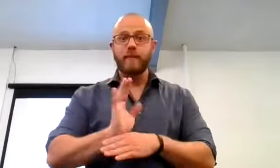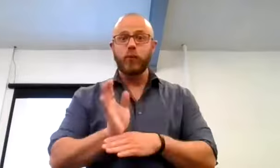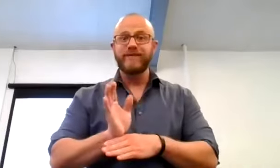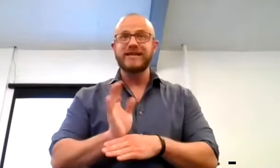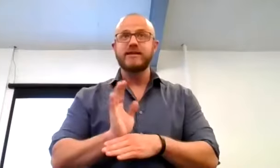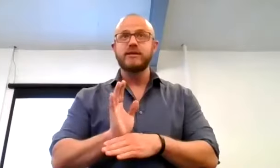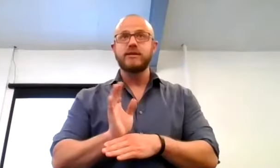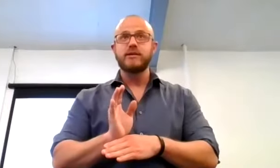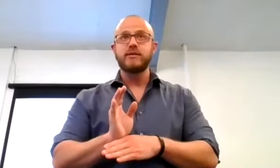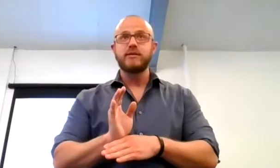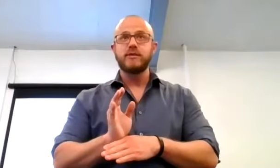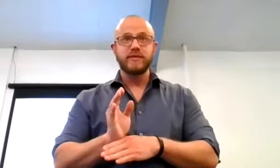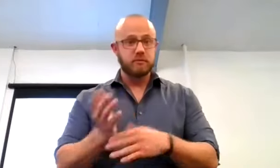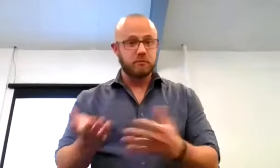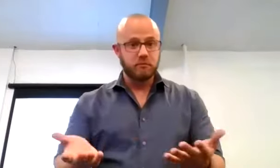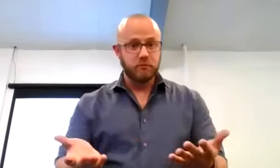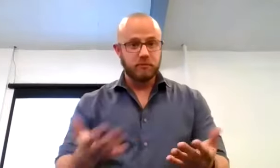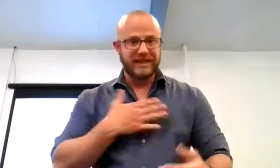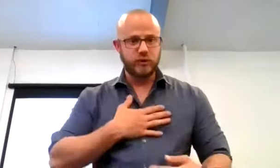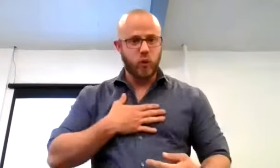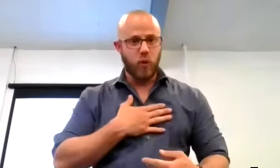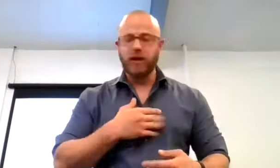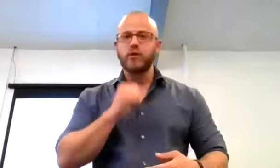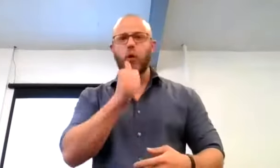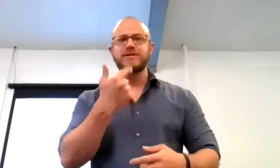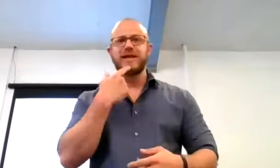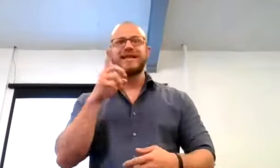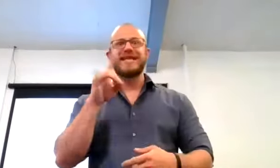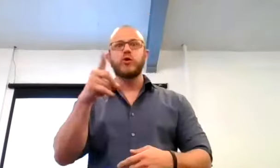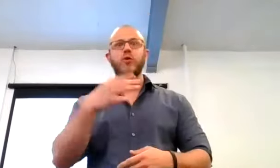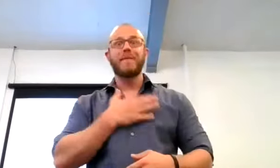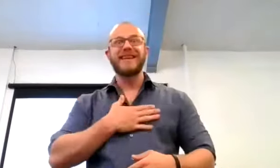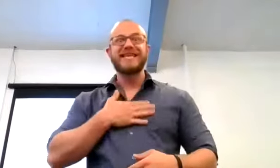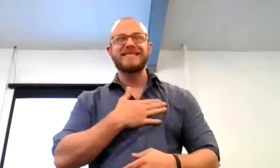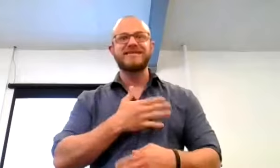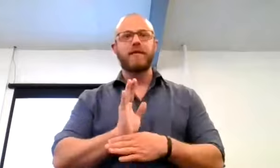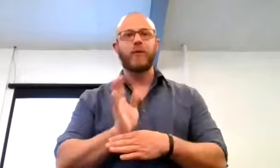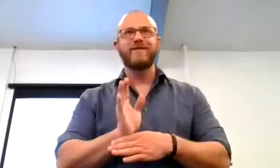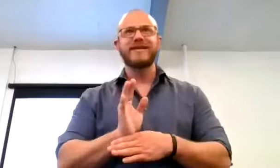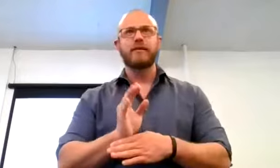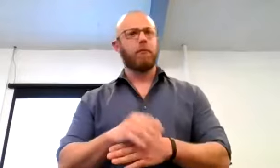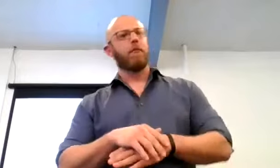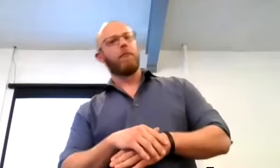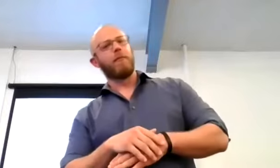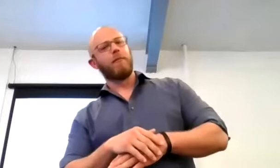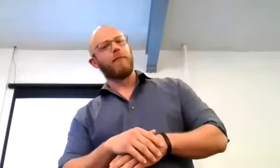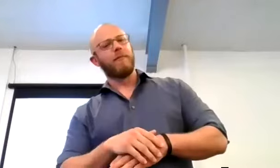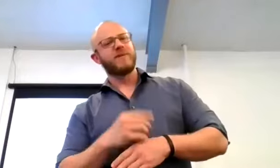did you enjoy the movie? Enjoy. You see that? It's not, did you please the